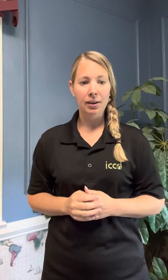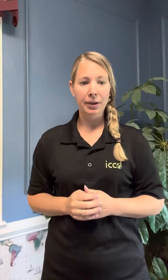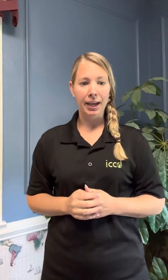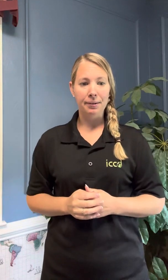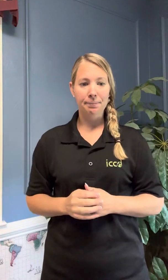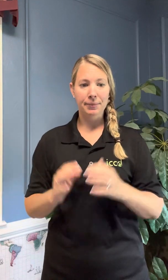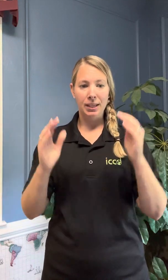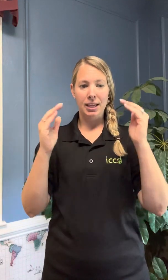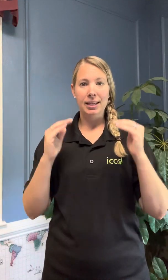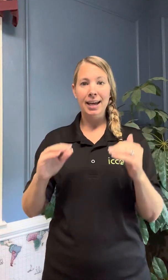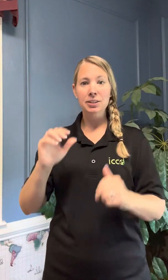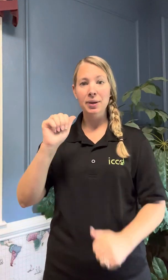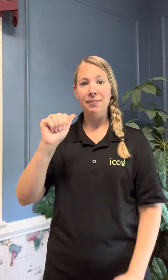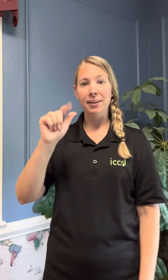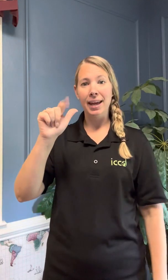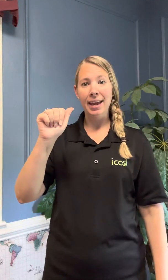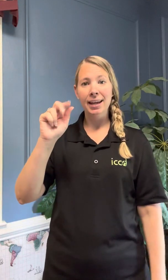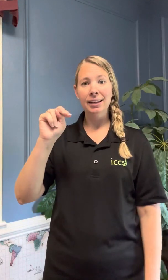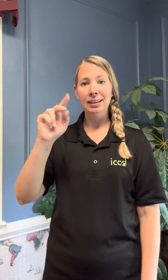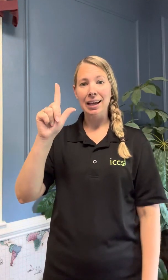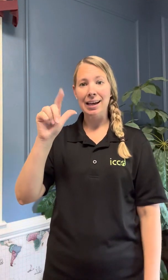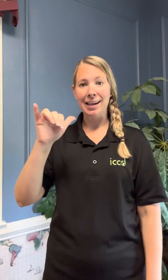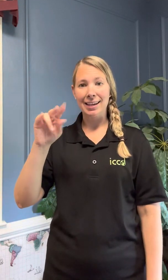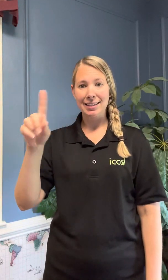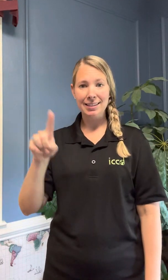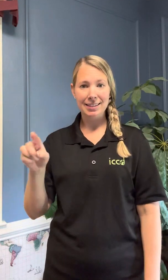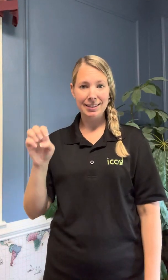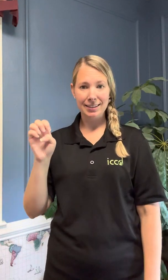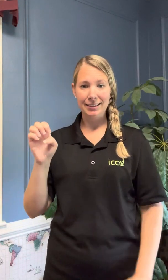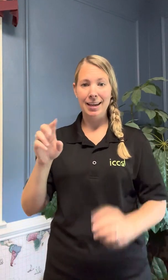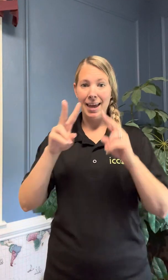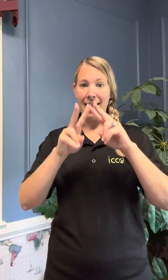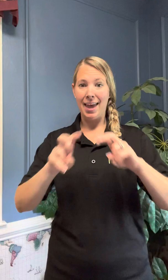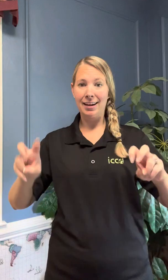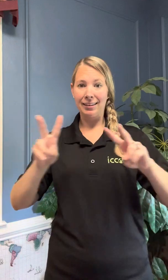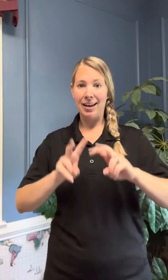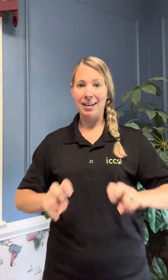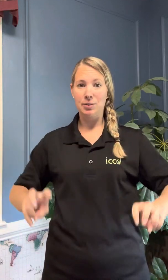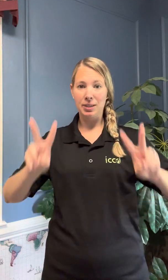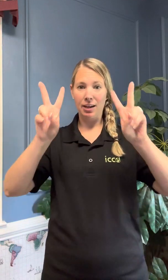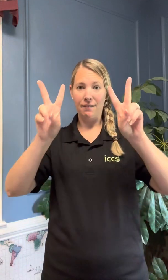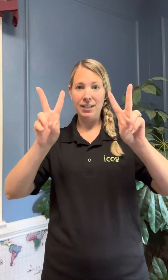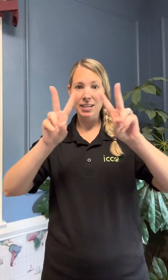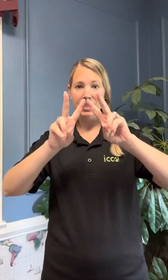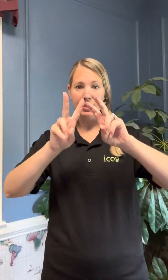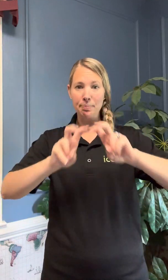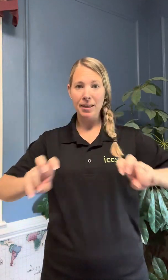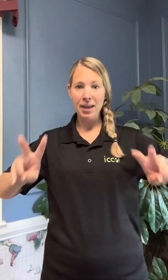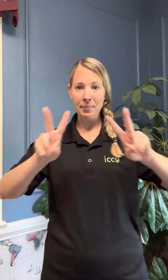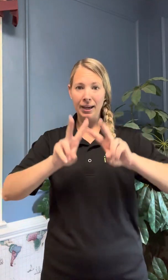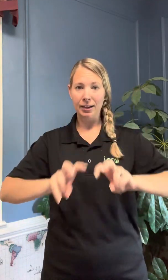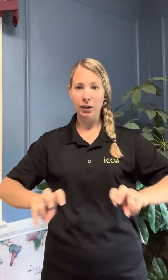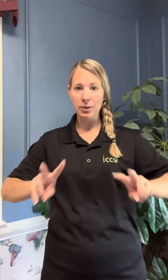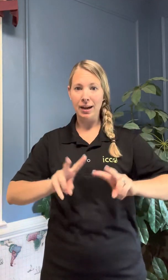Okay, next we have analyze. Analyze. We take our V's, bend them, and kind of go down a little